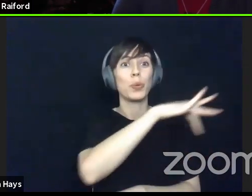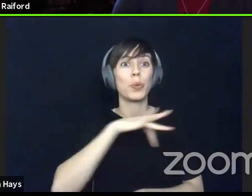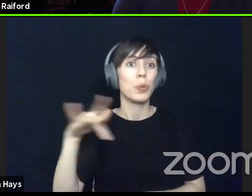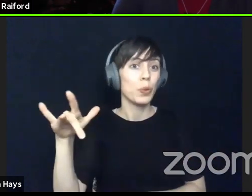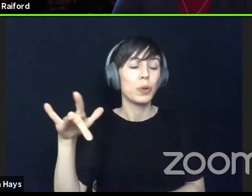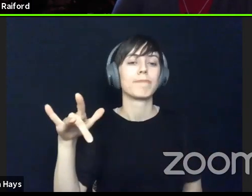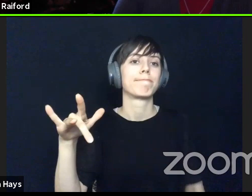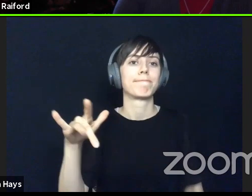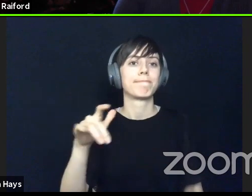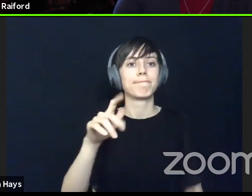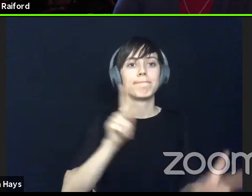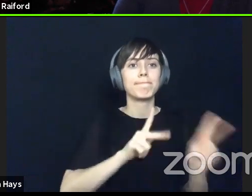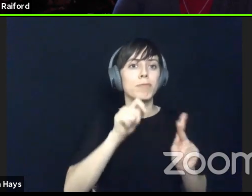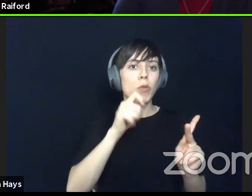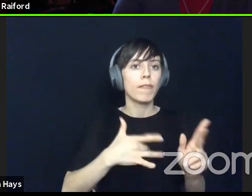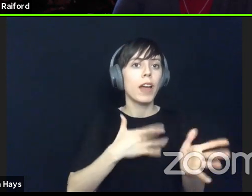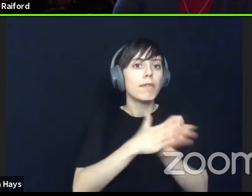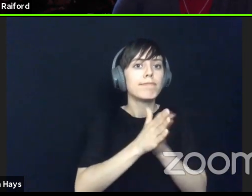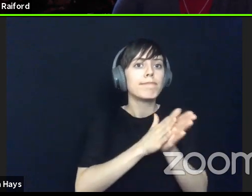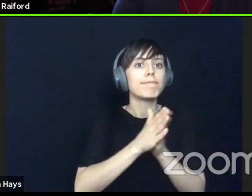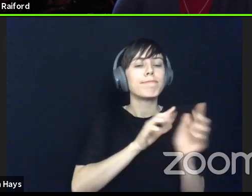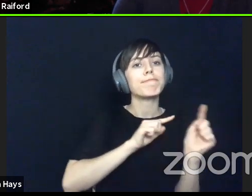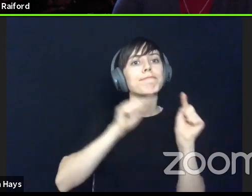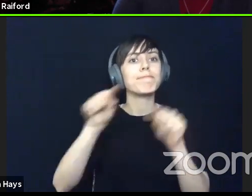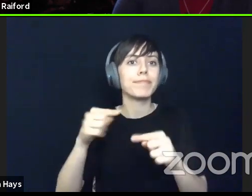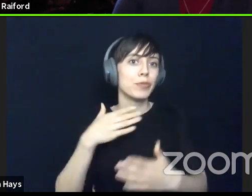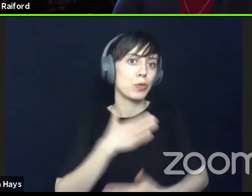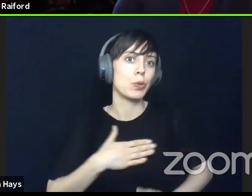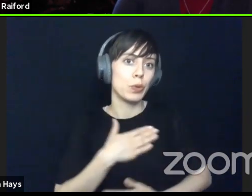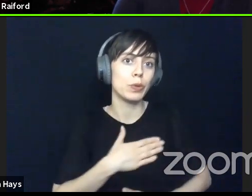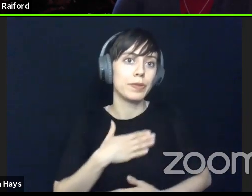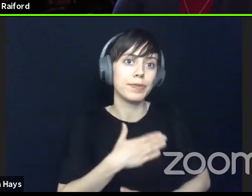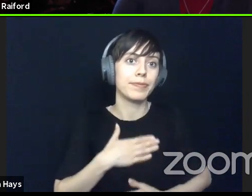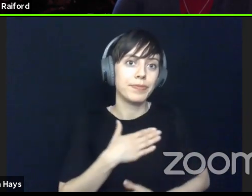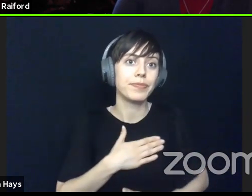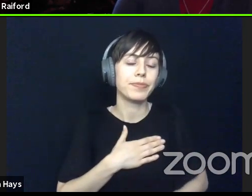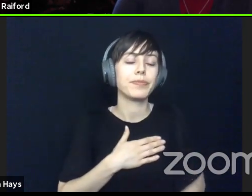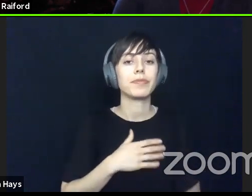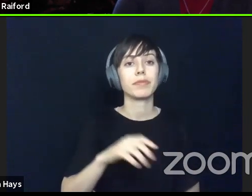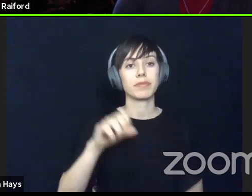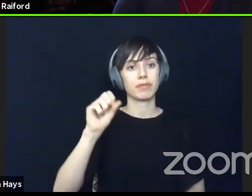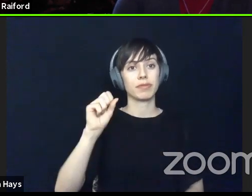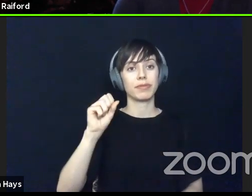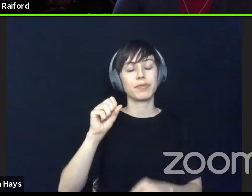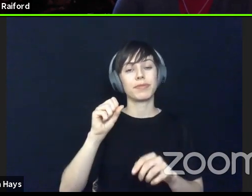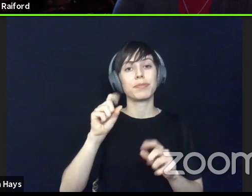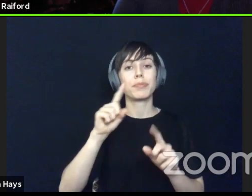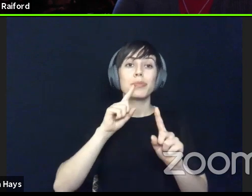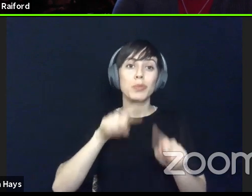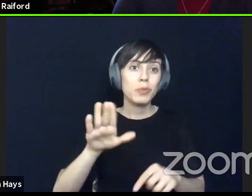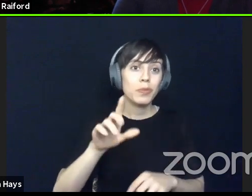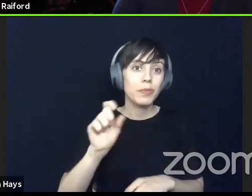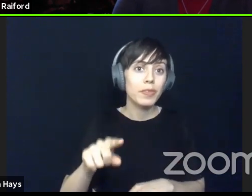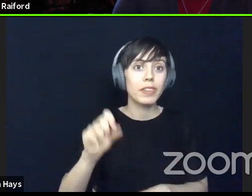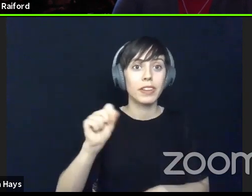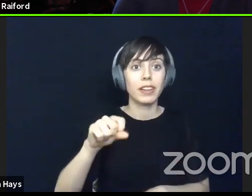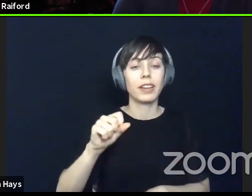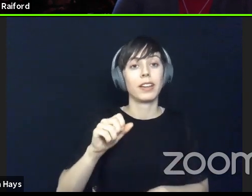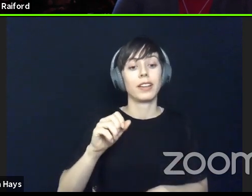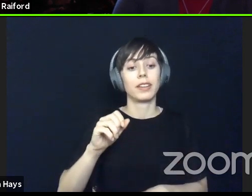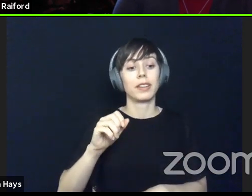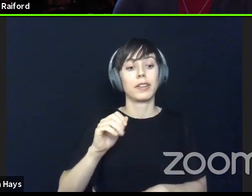place, and we're losing out on that. But yeah, the plans for that was it basically bordered off of the